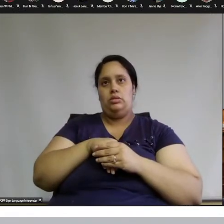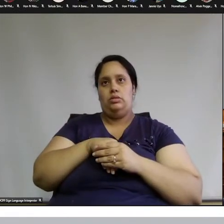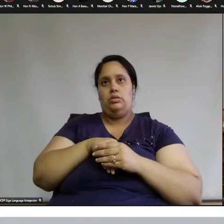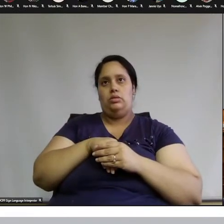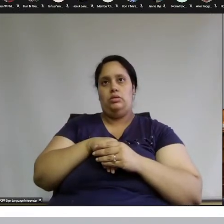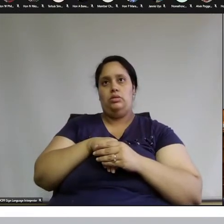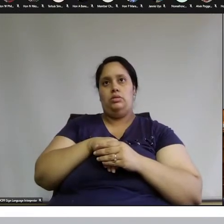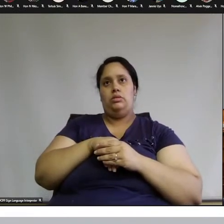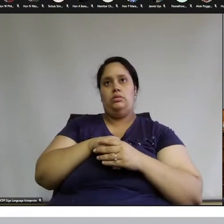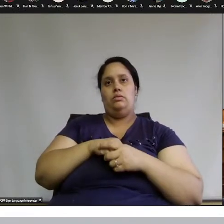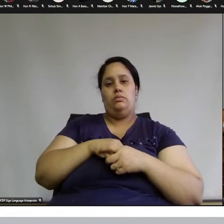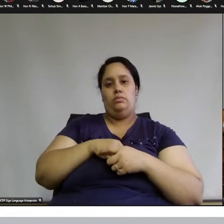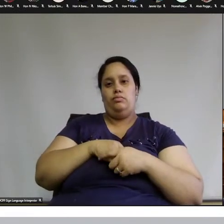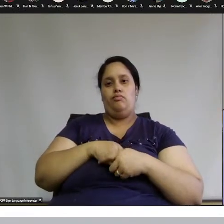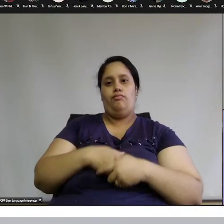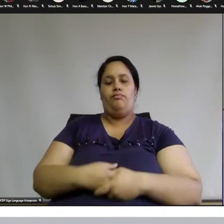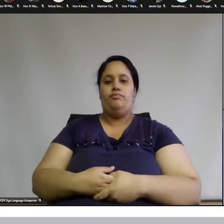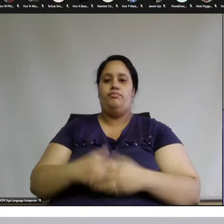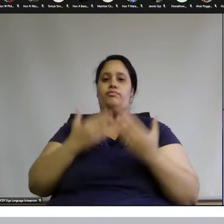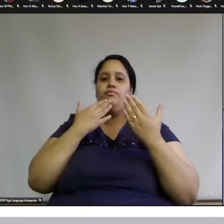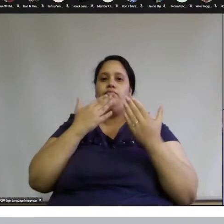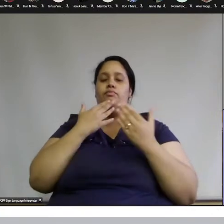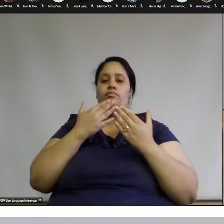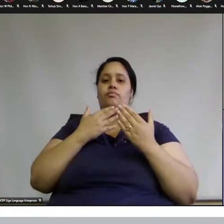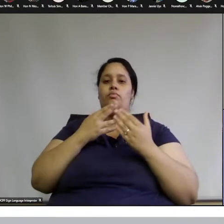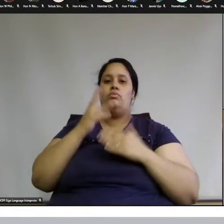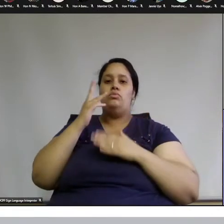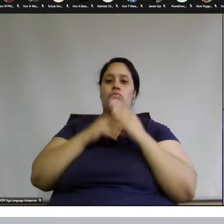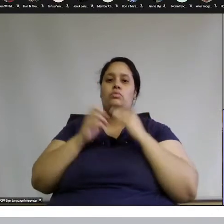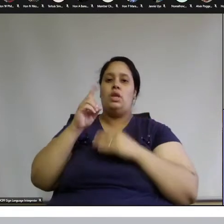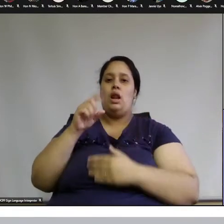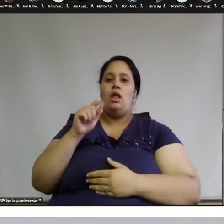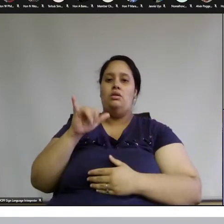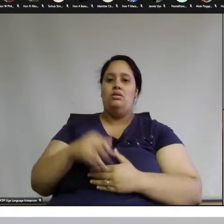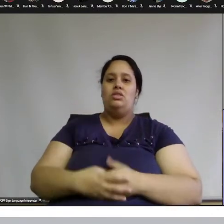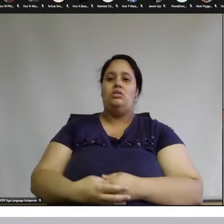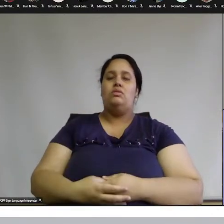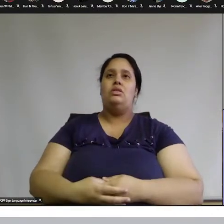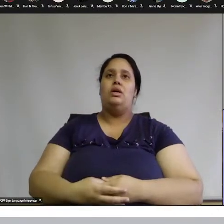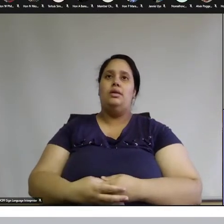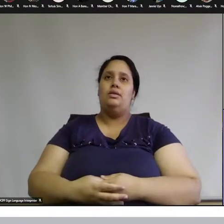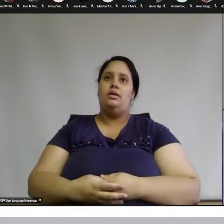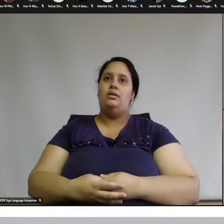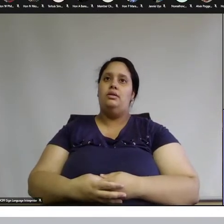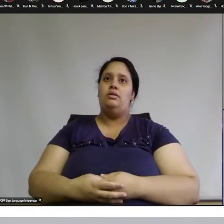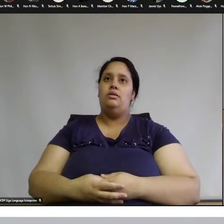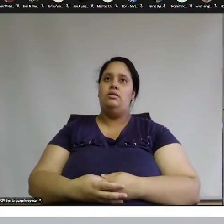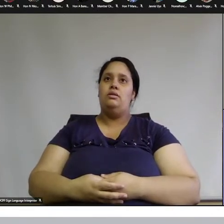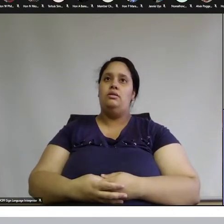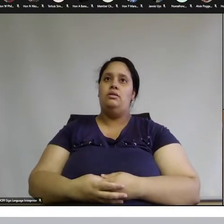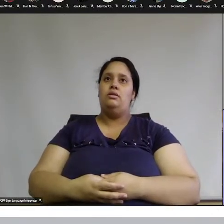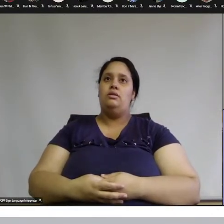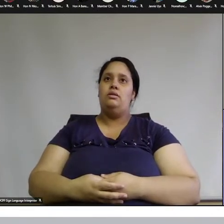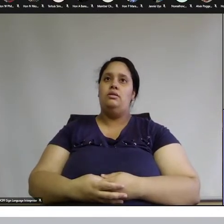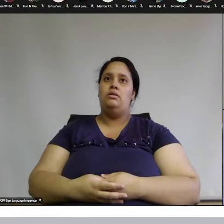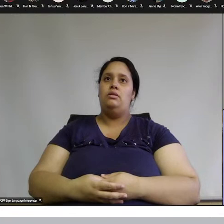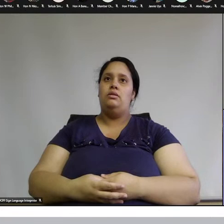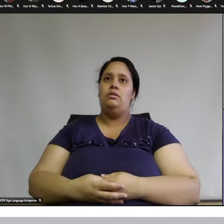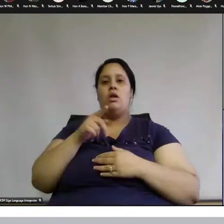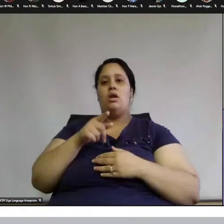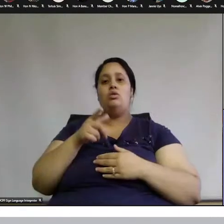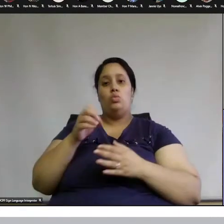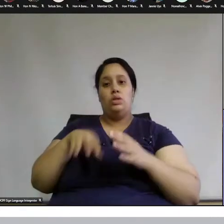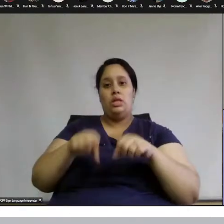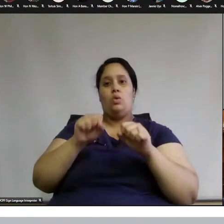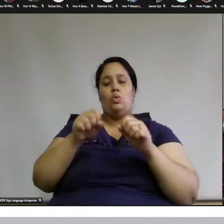thank you, Deputy Speaker. Thank you very much, Honourable Lily. I see Honourable Murray, you're in the House. Are you going to be taking up your speaking